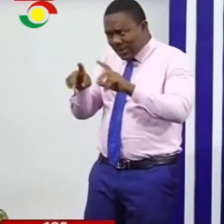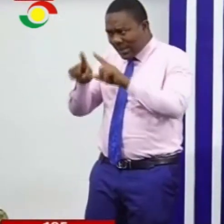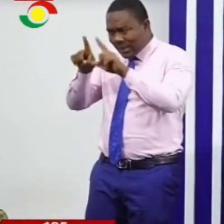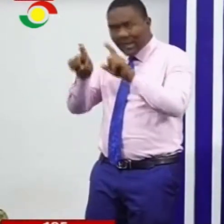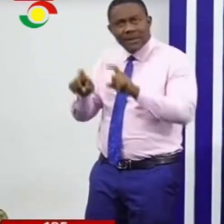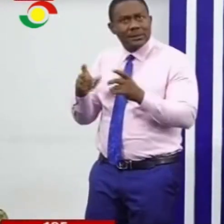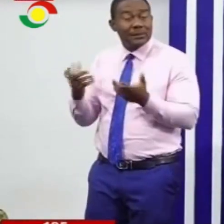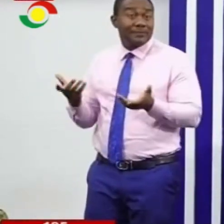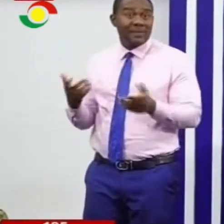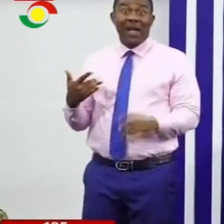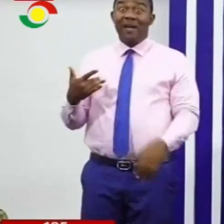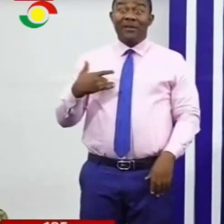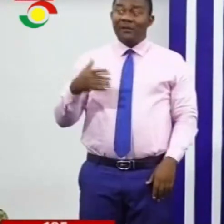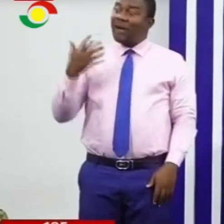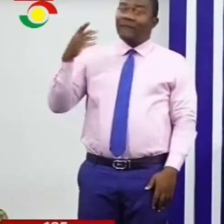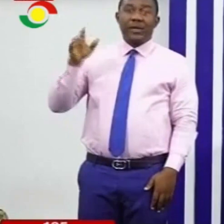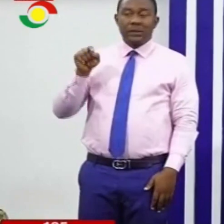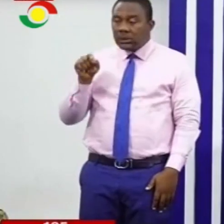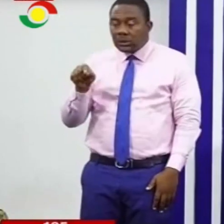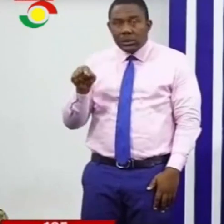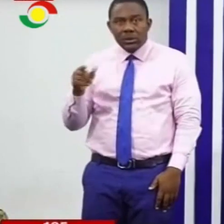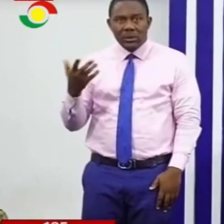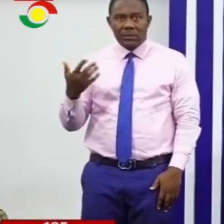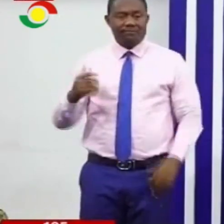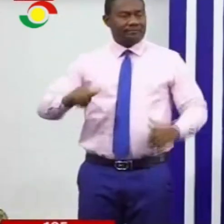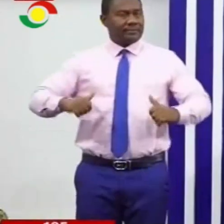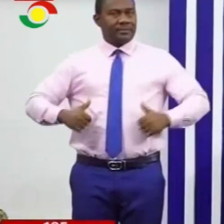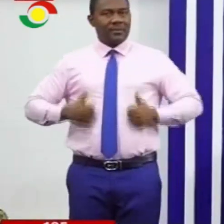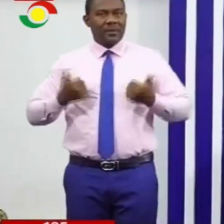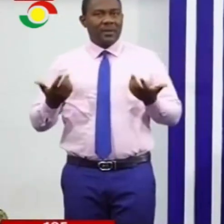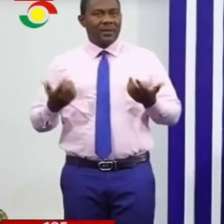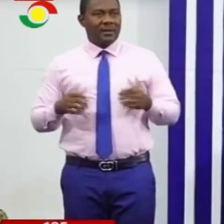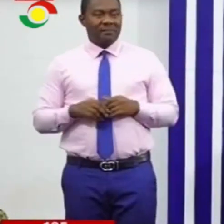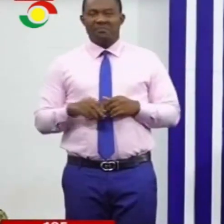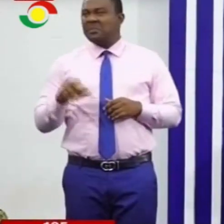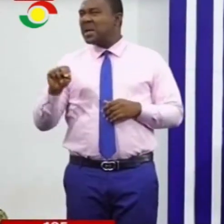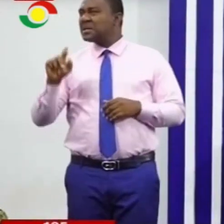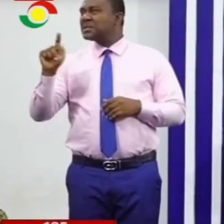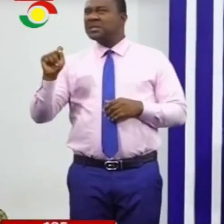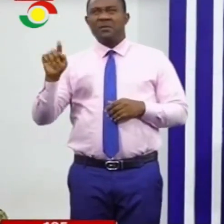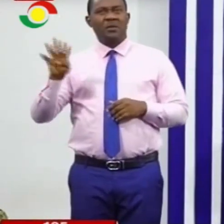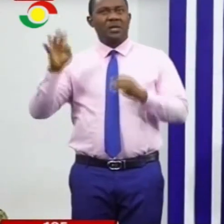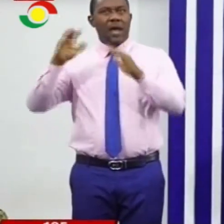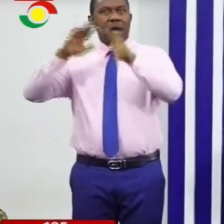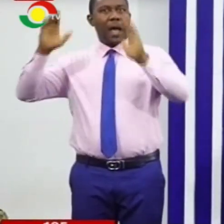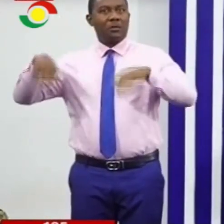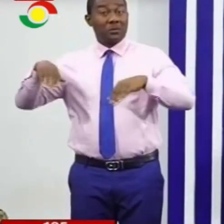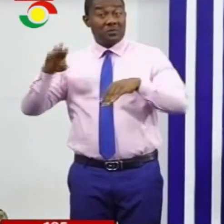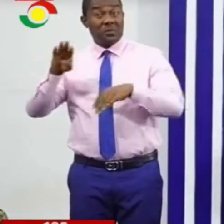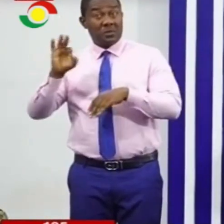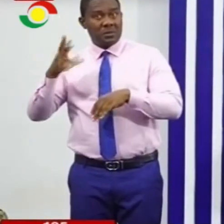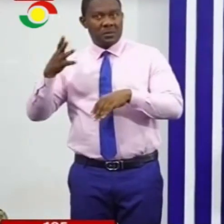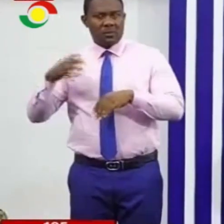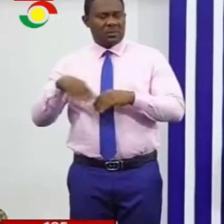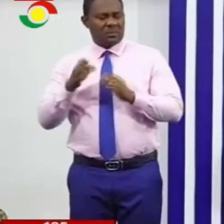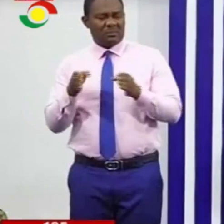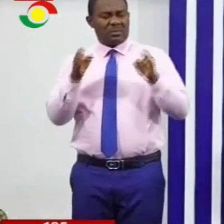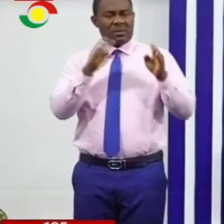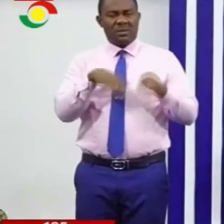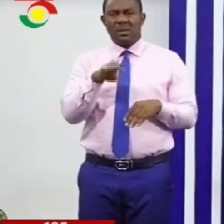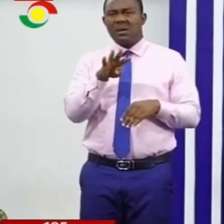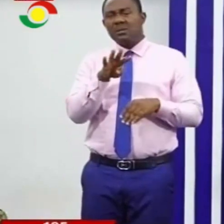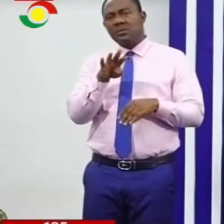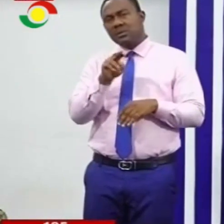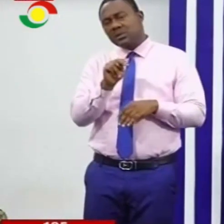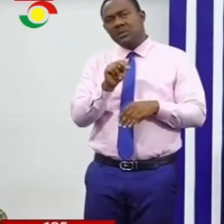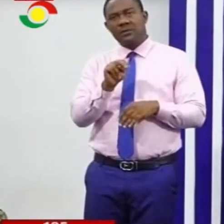mean that if you come and you are living in NT49 and all the people in NT49, about five,